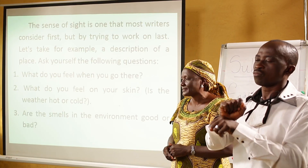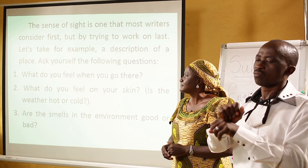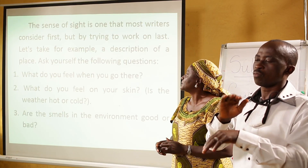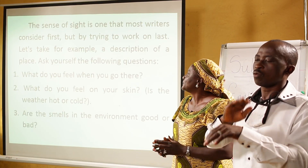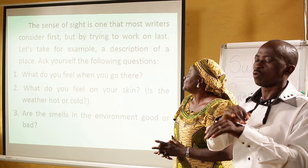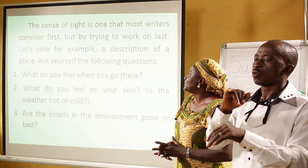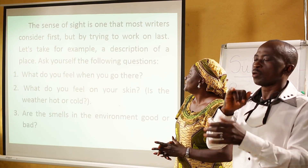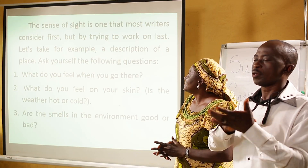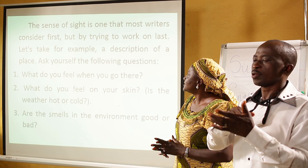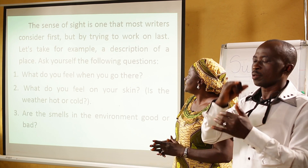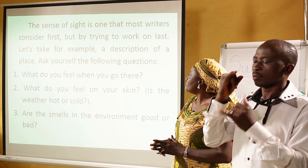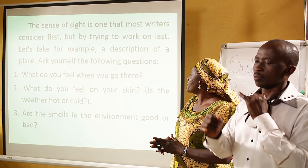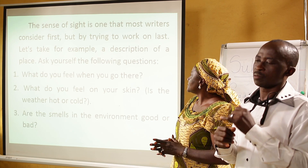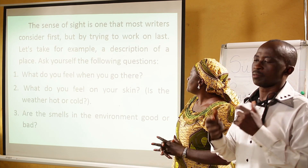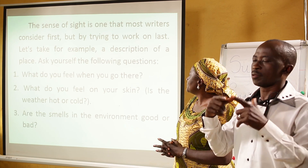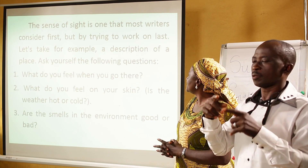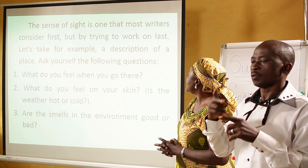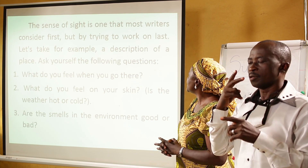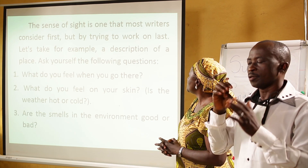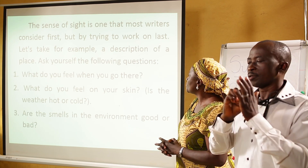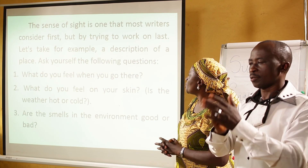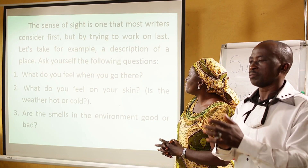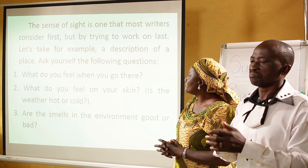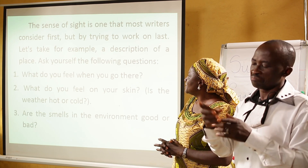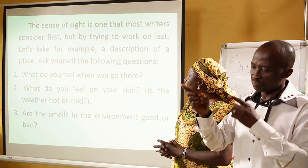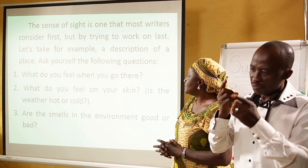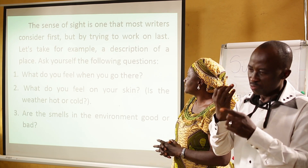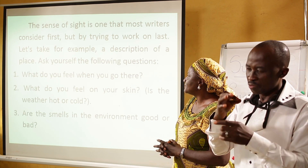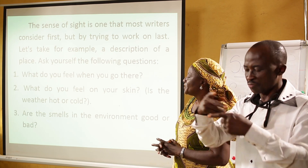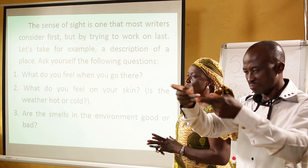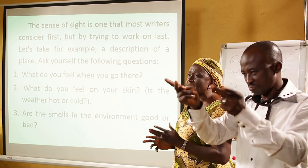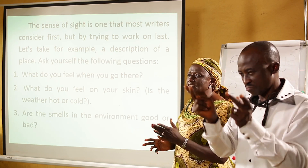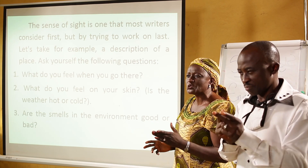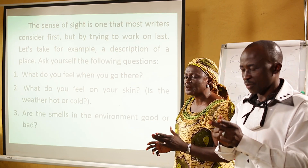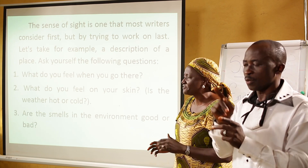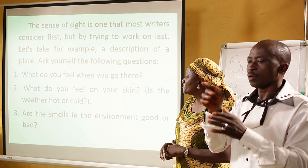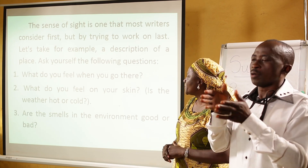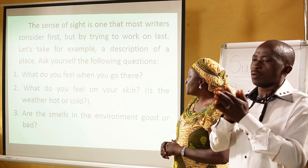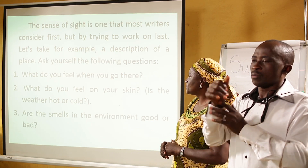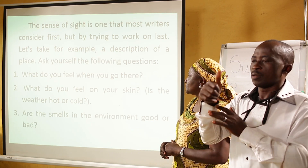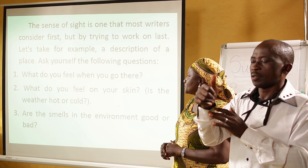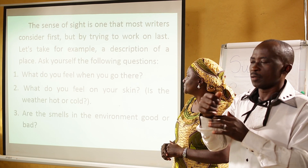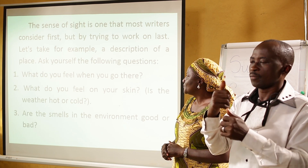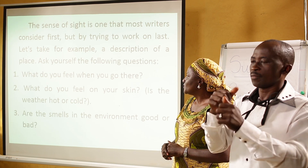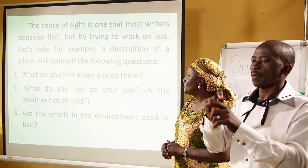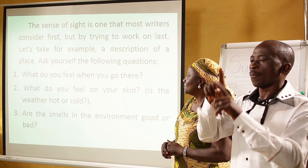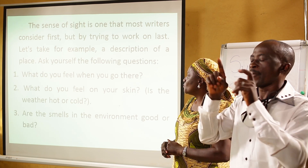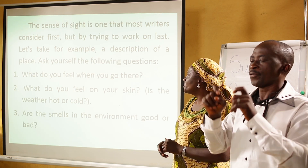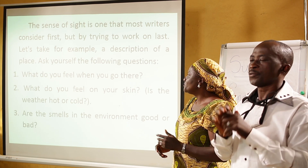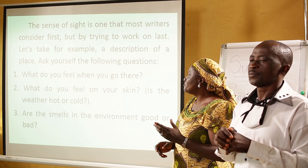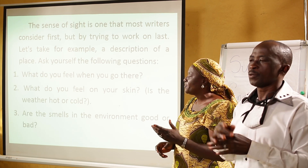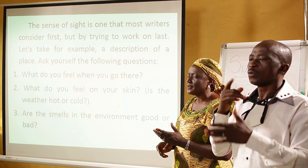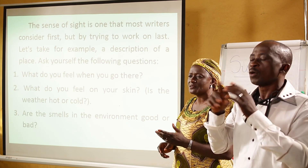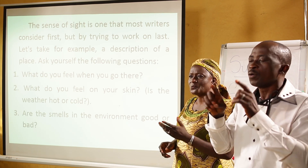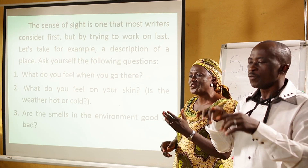it last. Let's take, for example, a description of a place. You ask yourself the following questions.